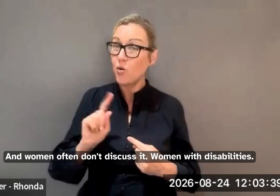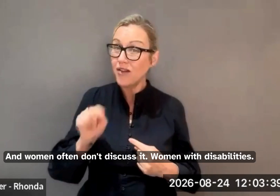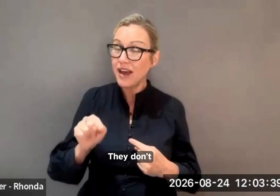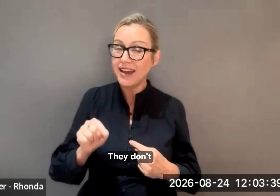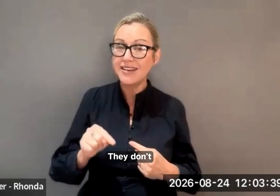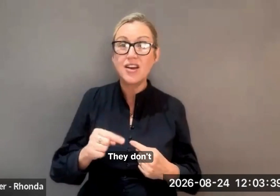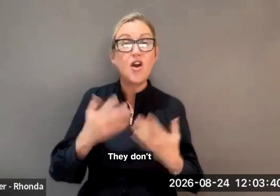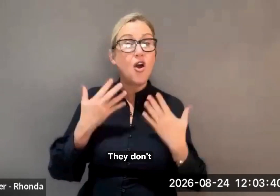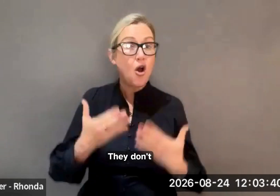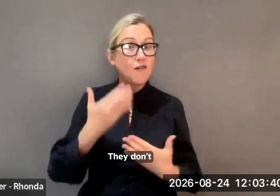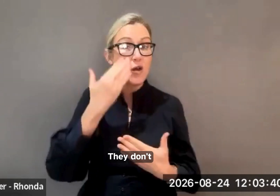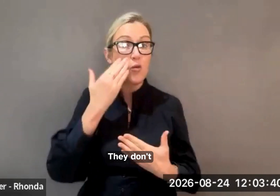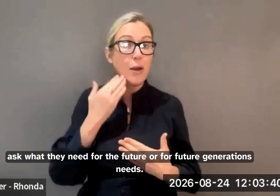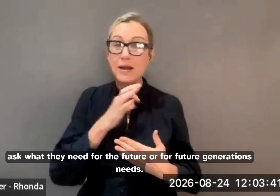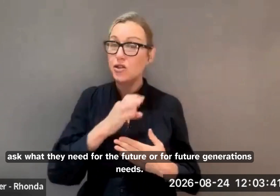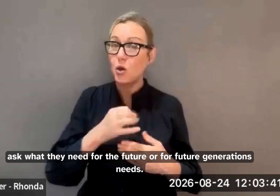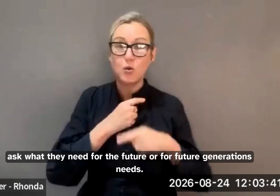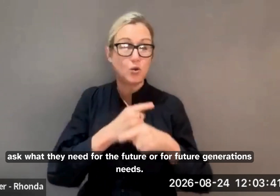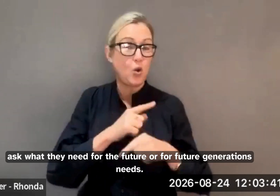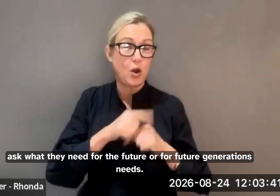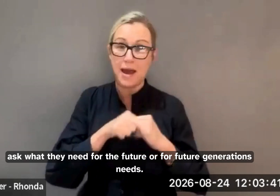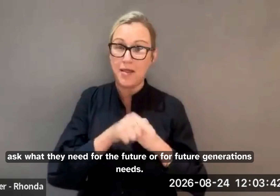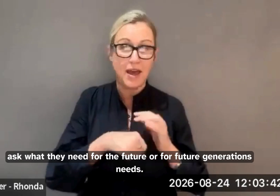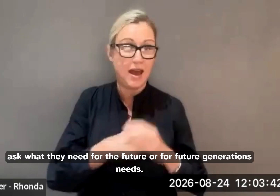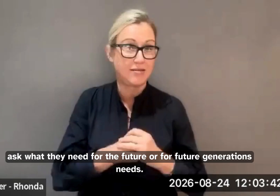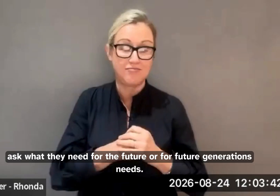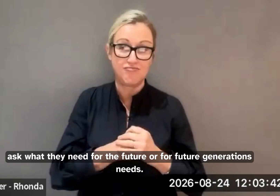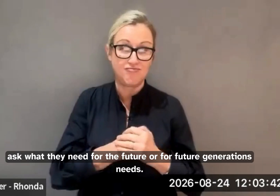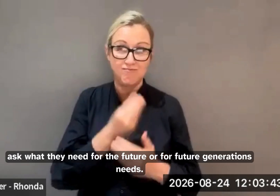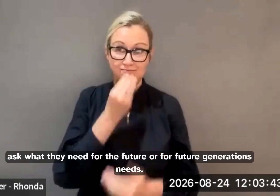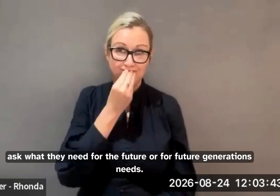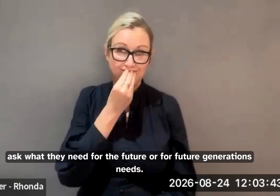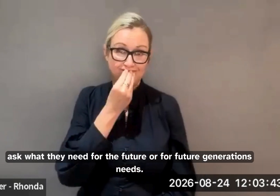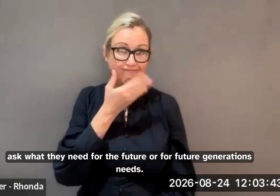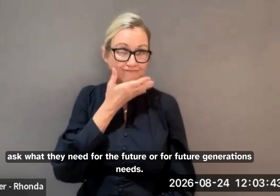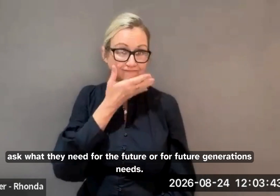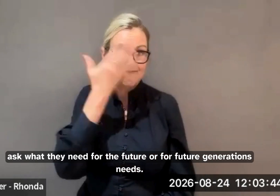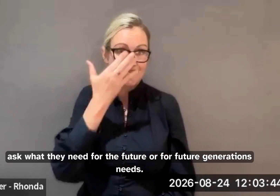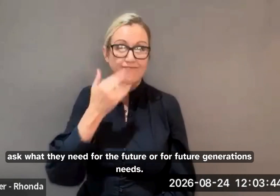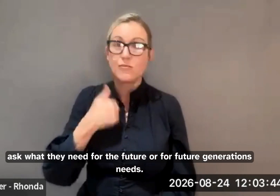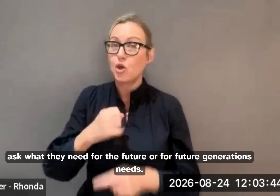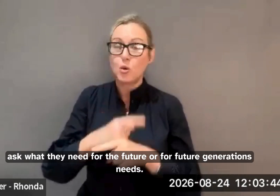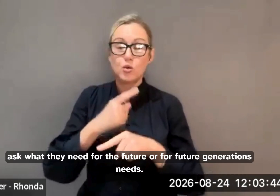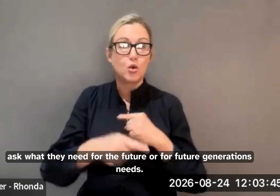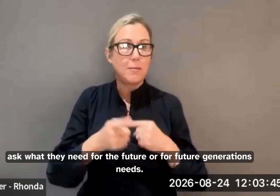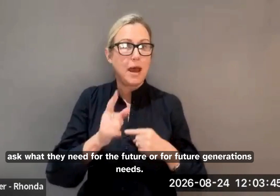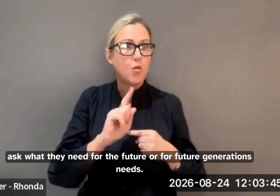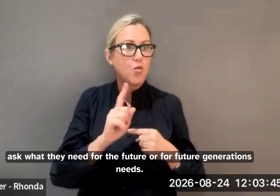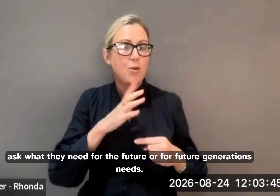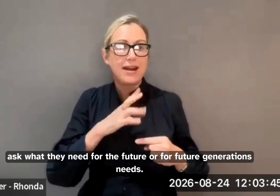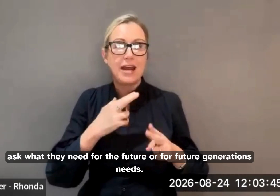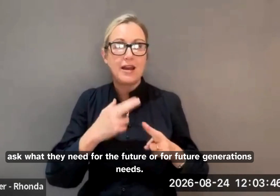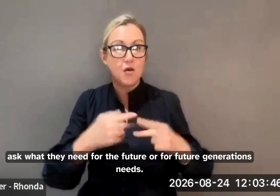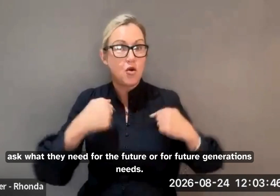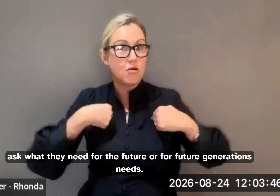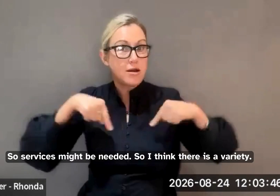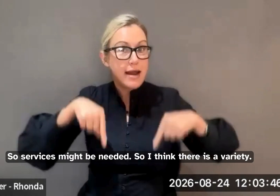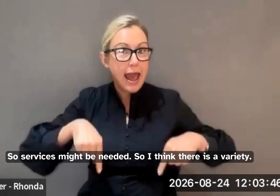with disabilities, they don't ask what they need for the future or for future generations'